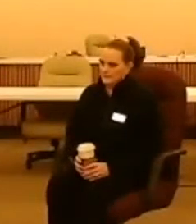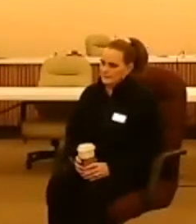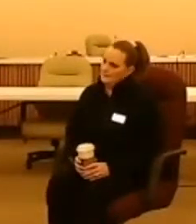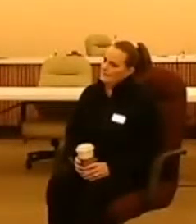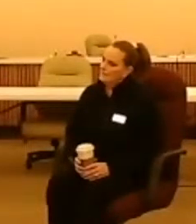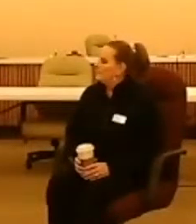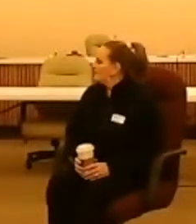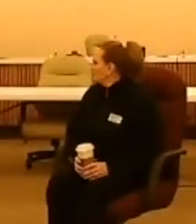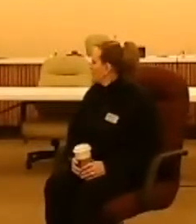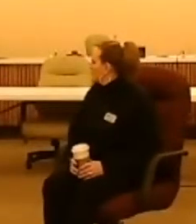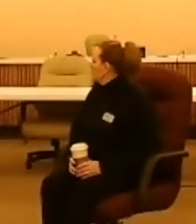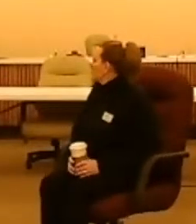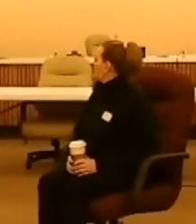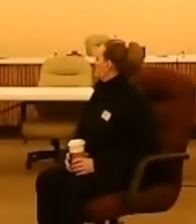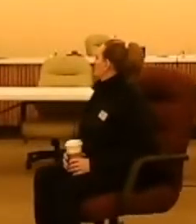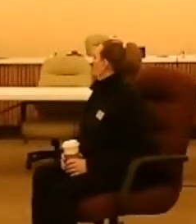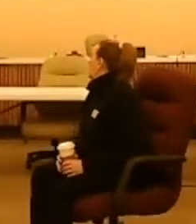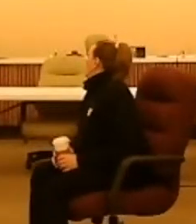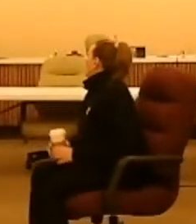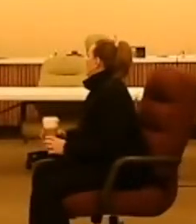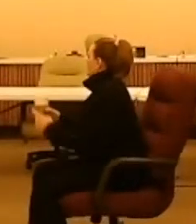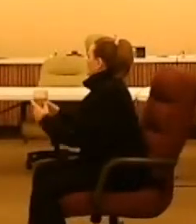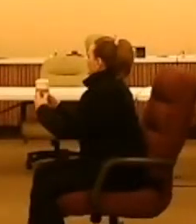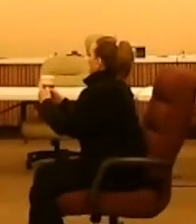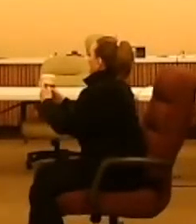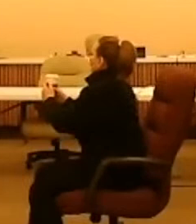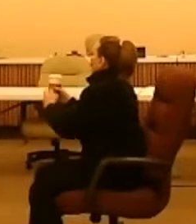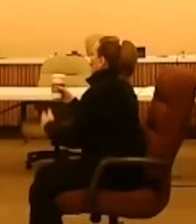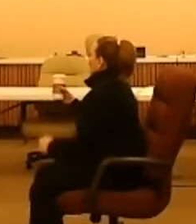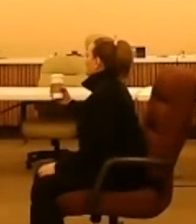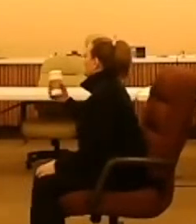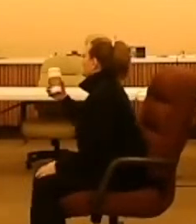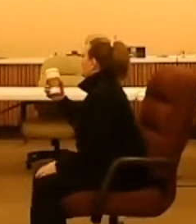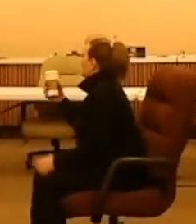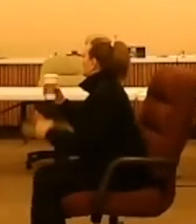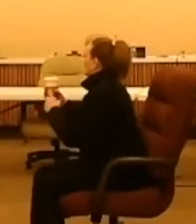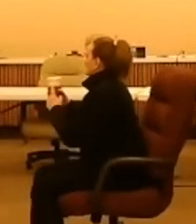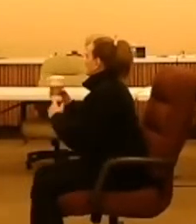You want a water? I'm not gonna, I have my own.